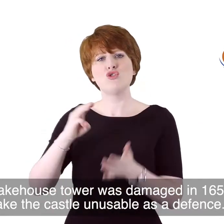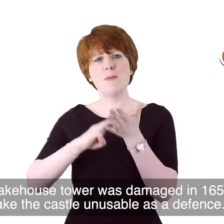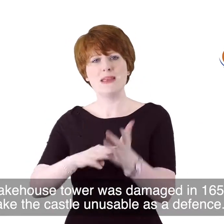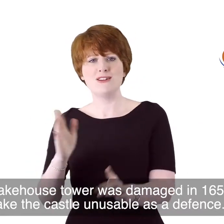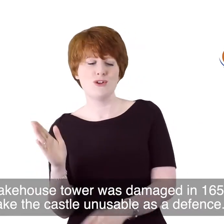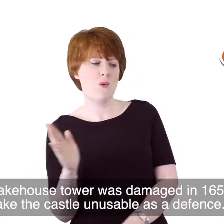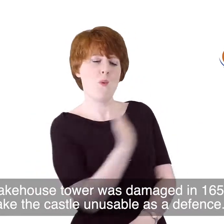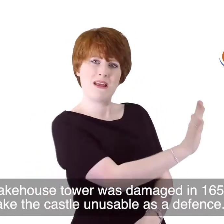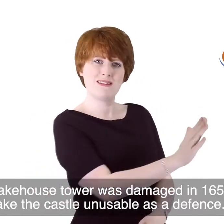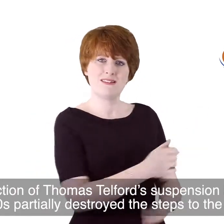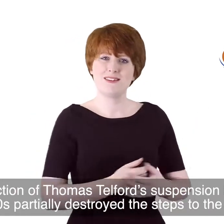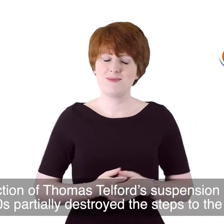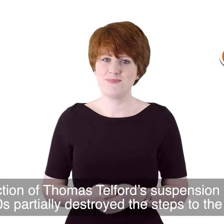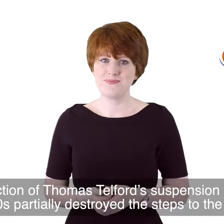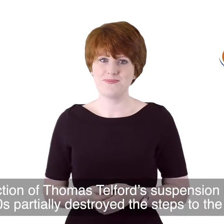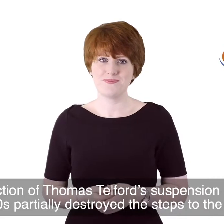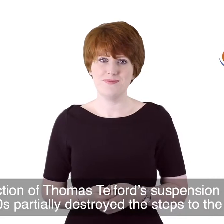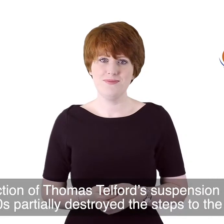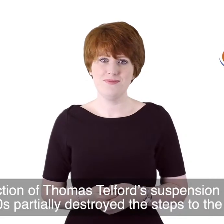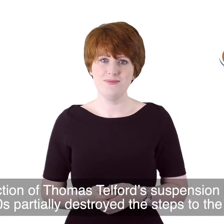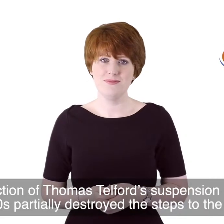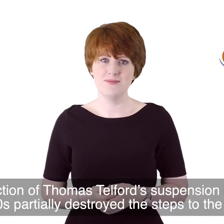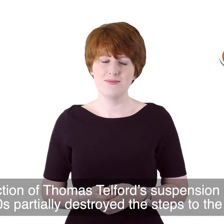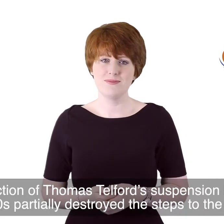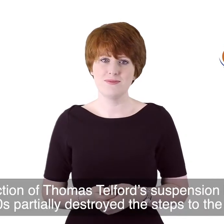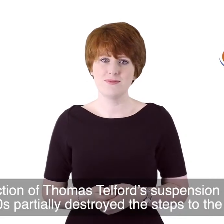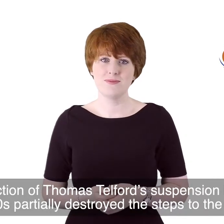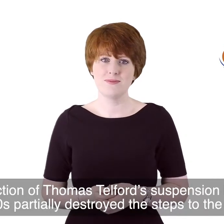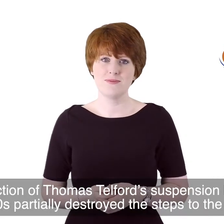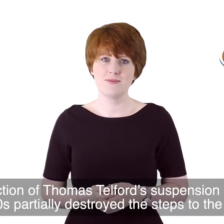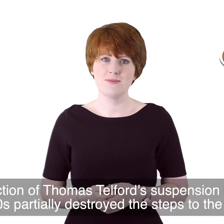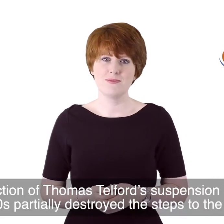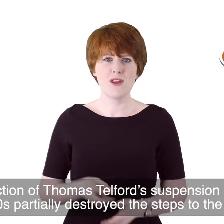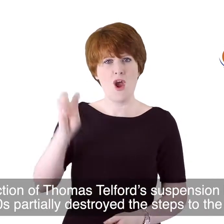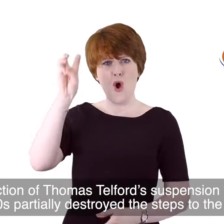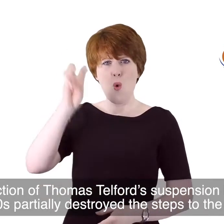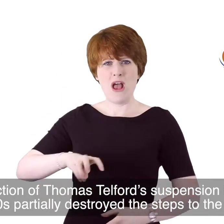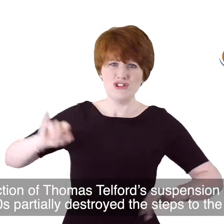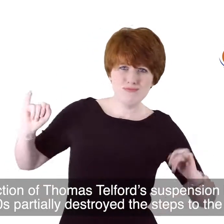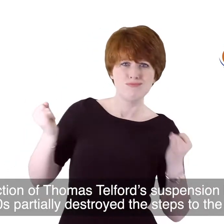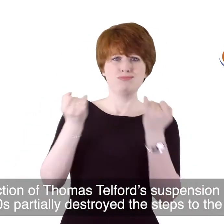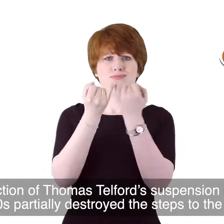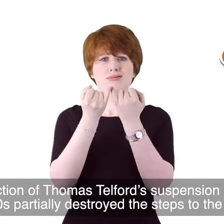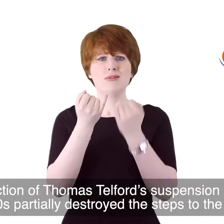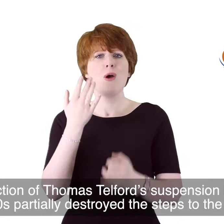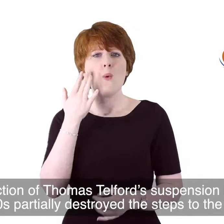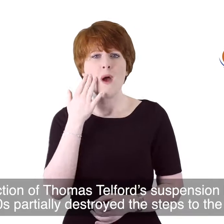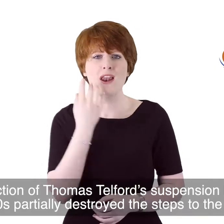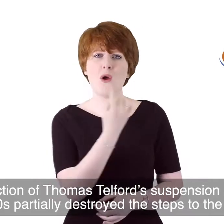unusable as a defence. Construction of Thomas Telford's suspension bridge in the 1820s partially destroyed the steps to the